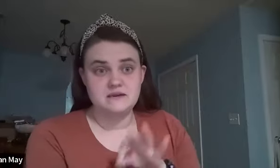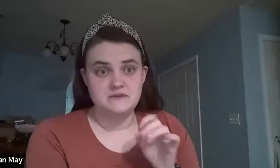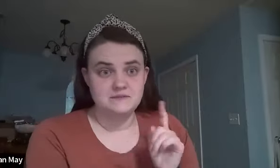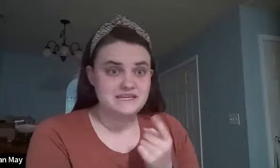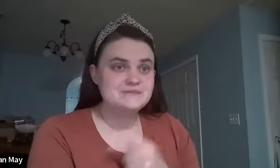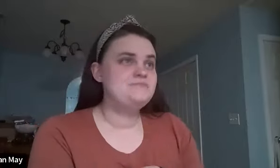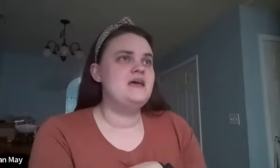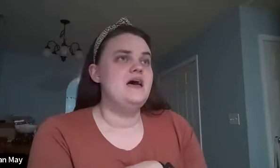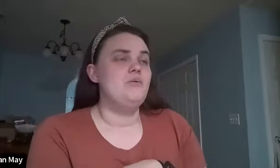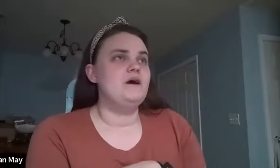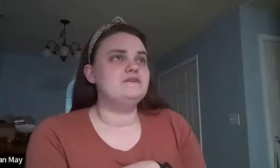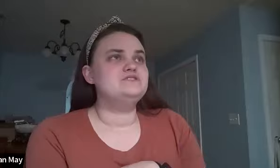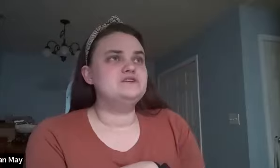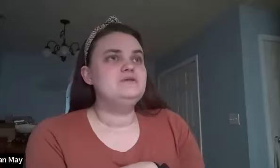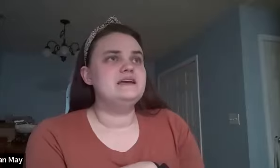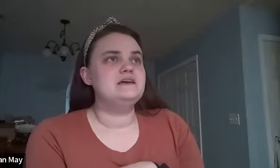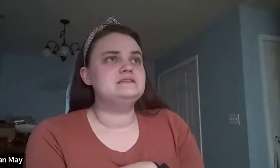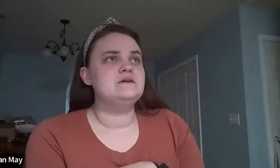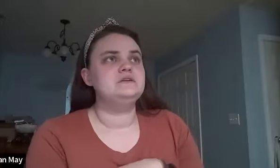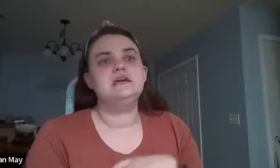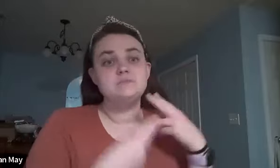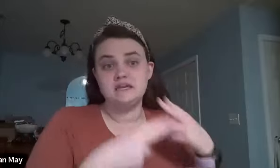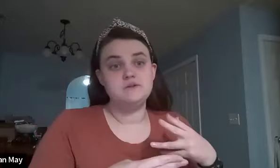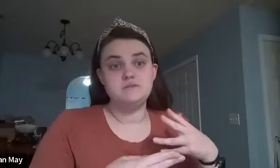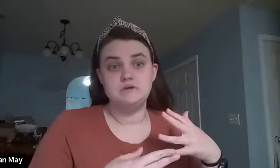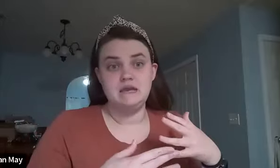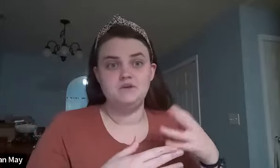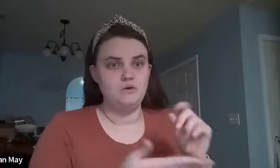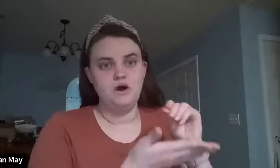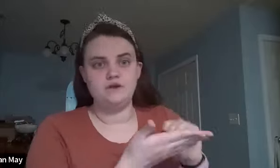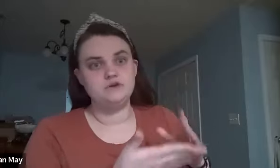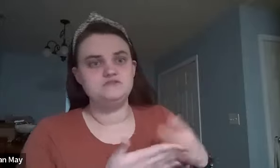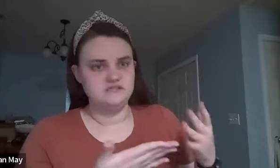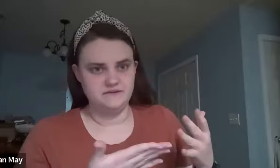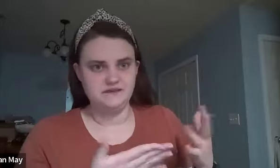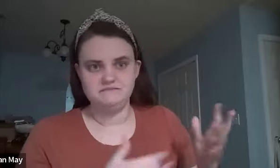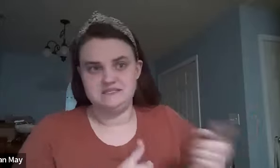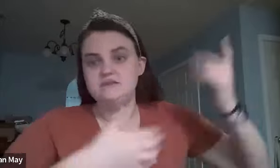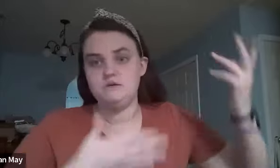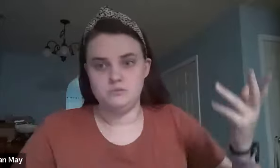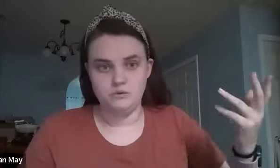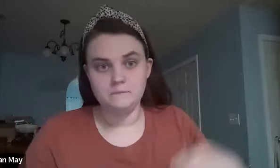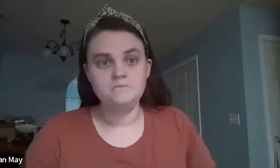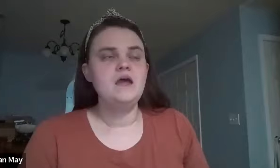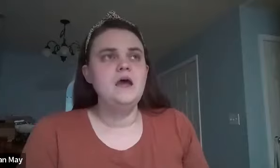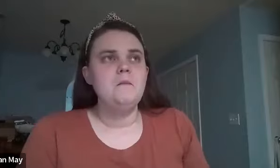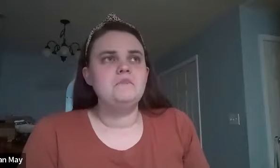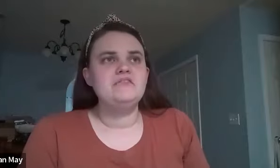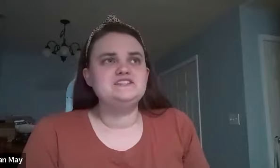deaf families, what they'll do is, yes, they may give them their name, on their birth certificate the day they were born, but they don't